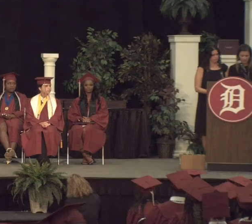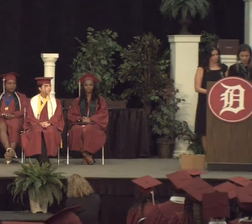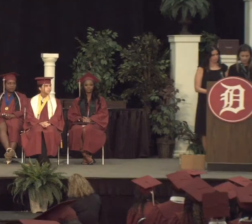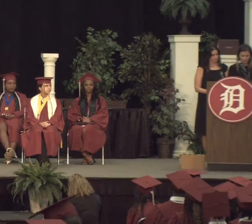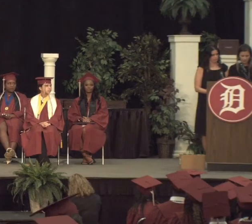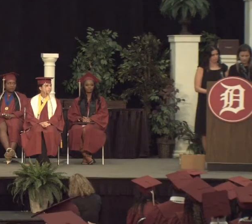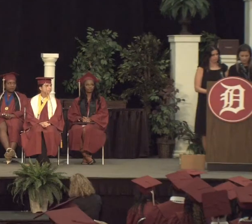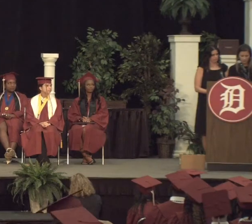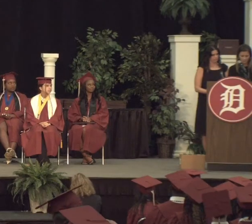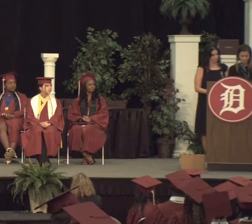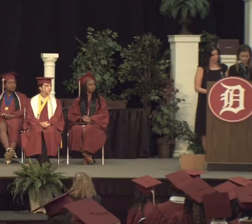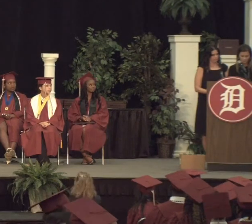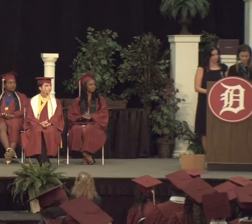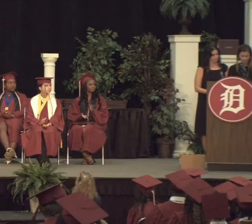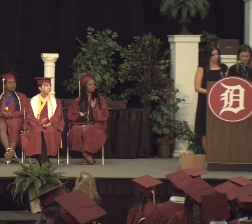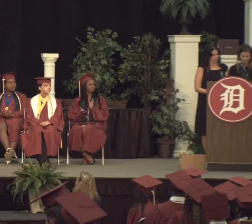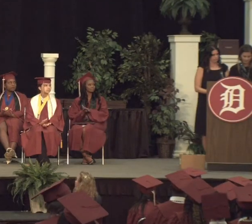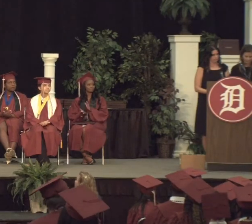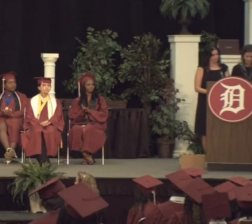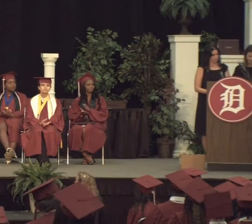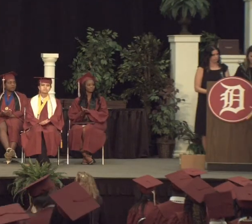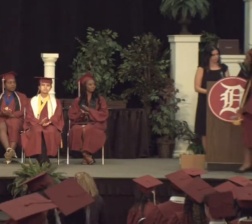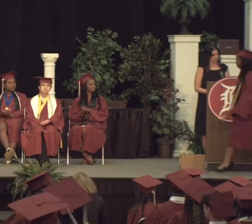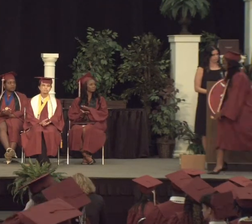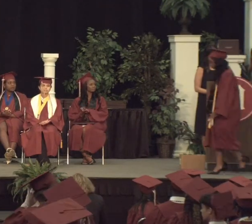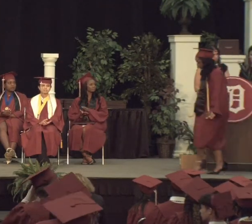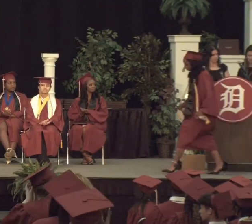Tayari Eugene Suma